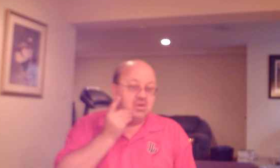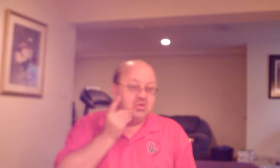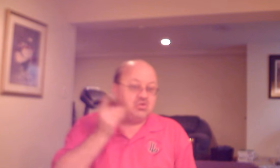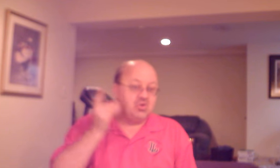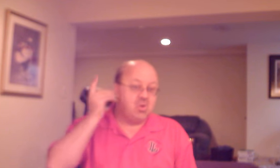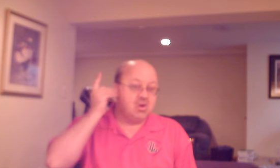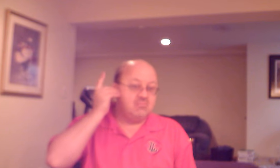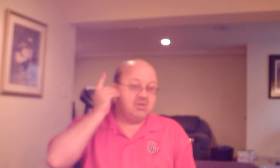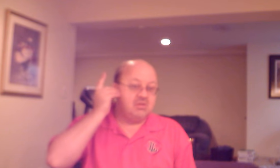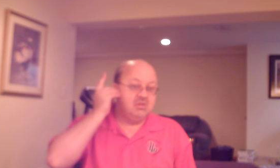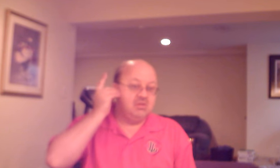dorm,